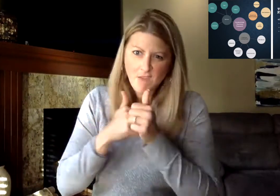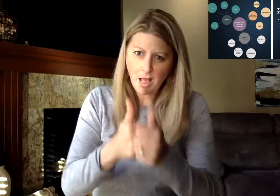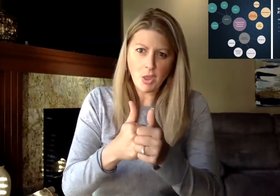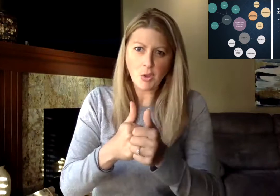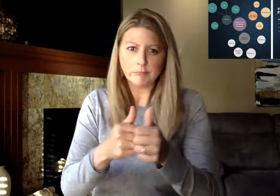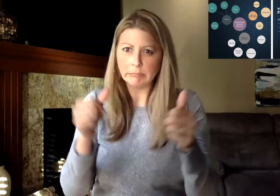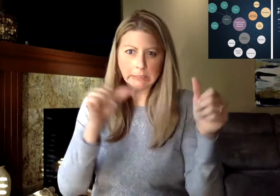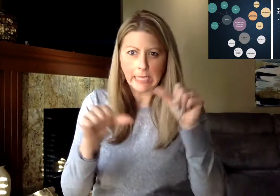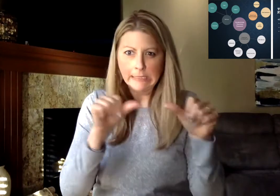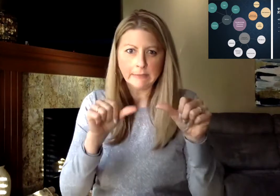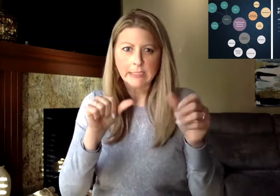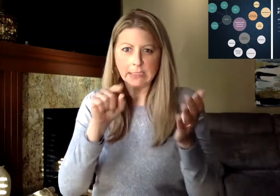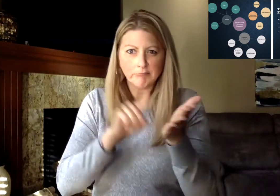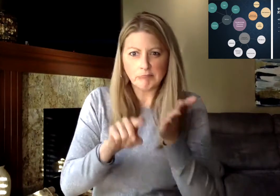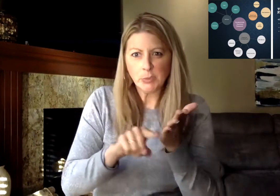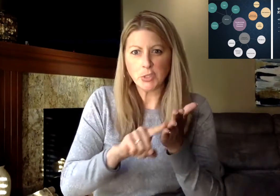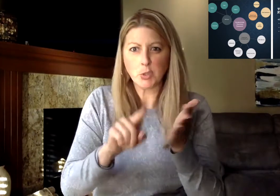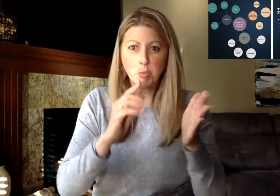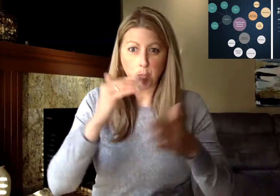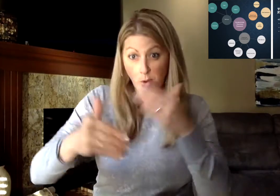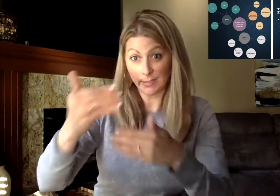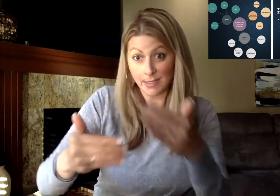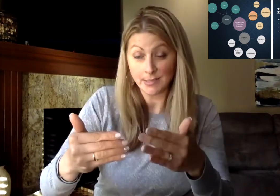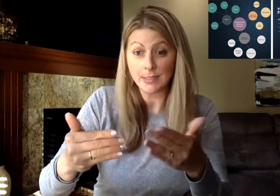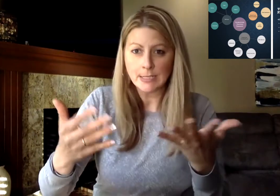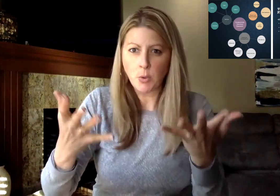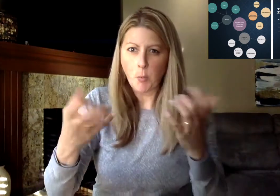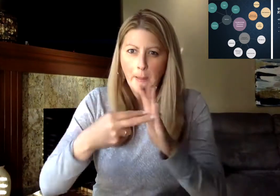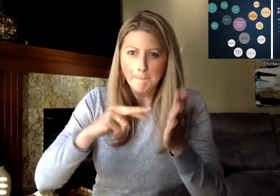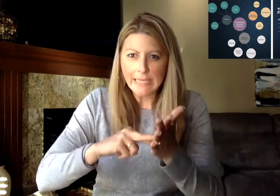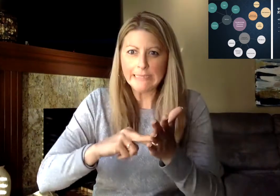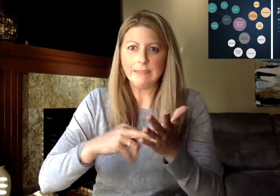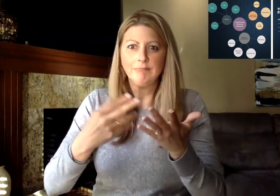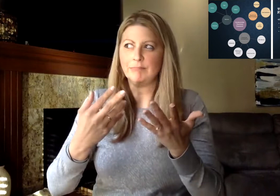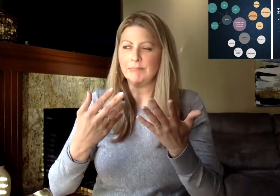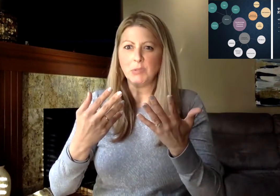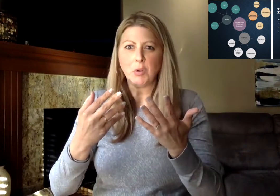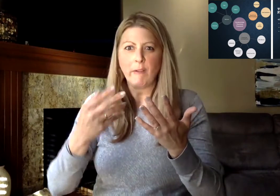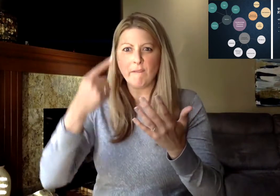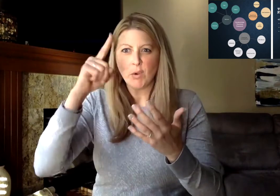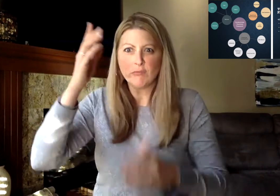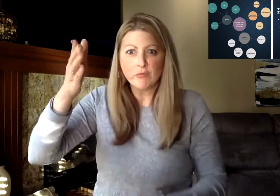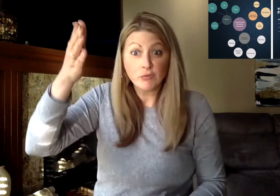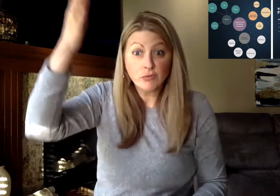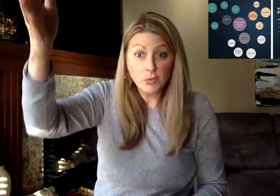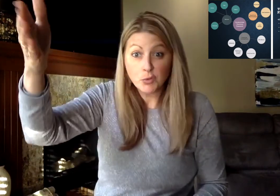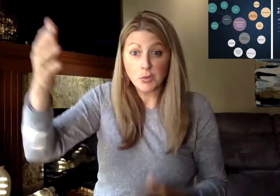a research study, and we have to follow the scientific process. And I want this study to mean something for